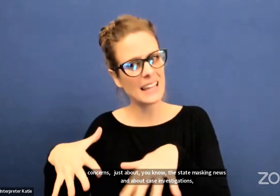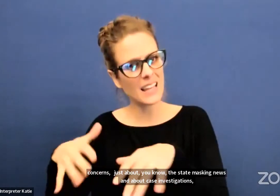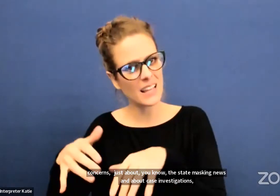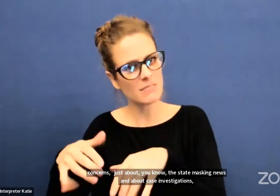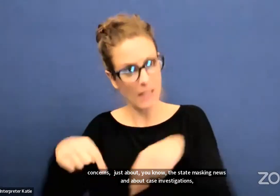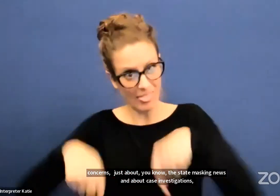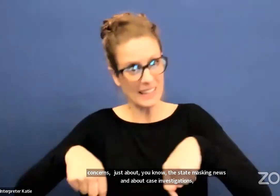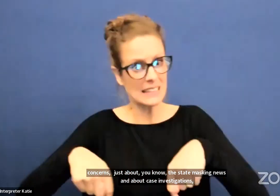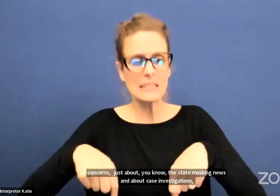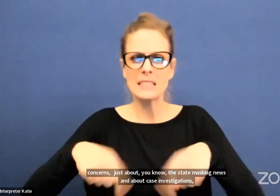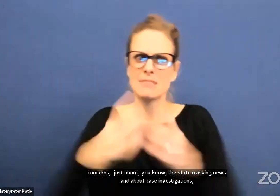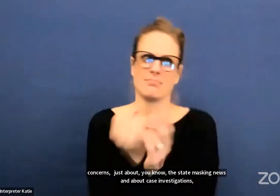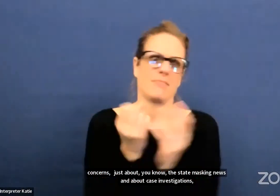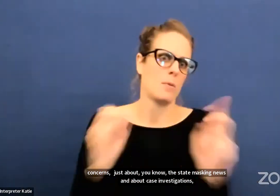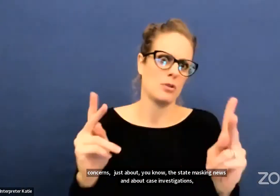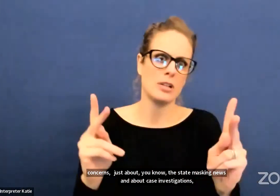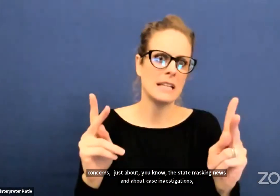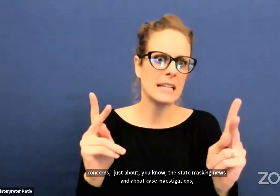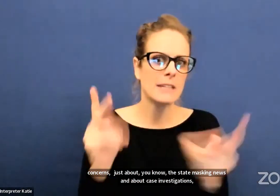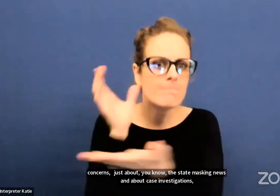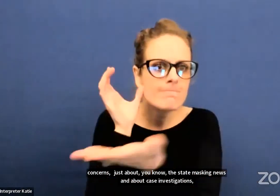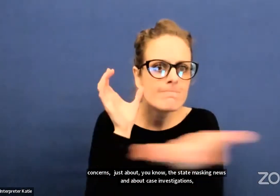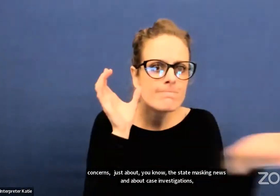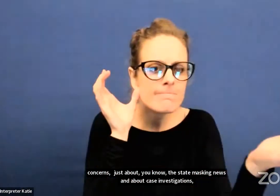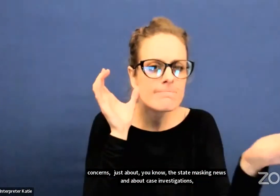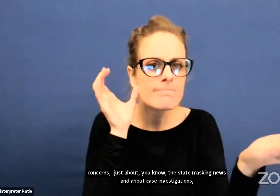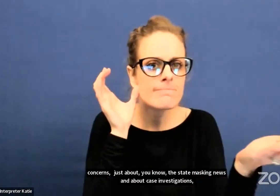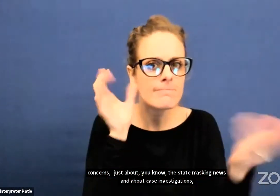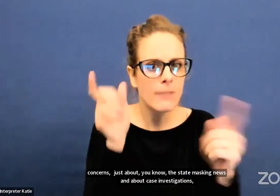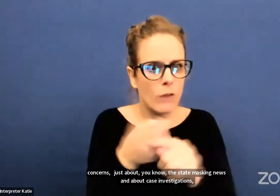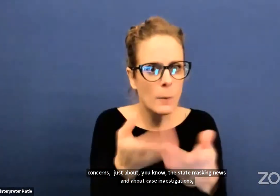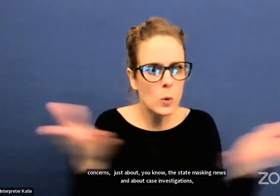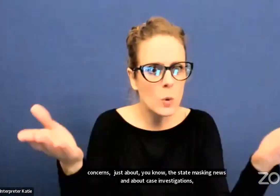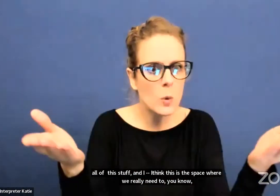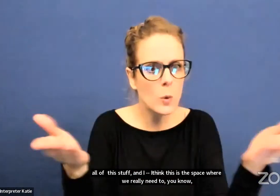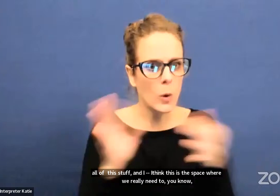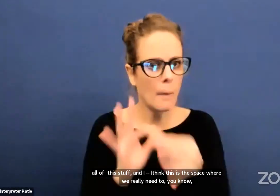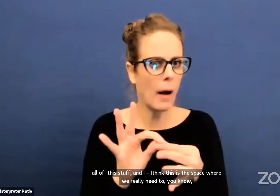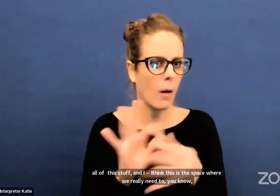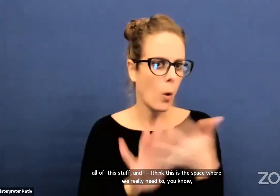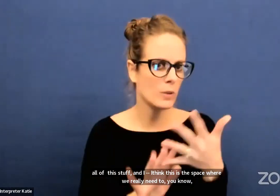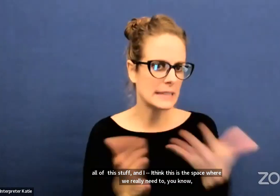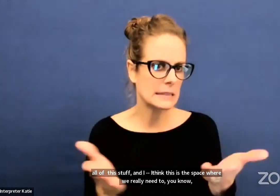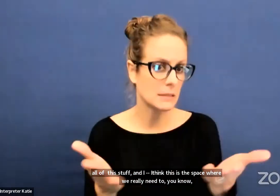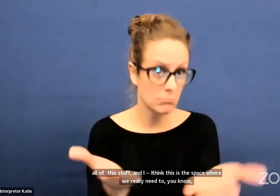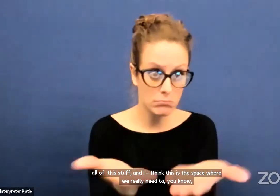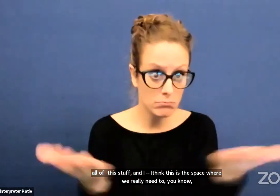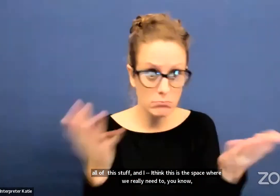where we really need to, hear from you all about those things. Yeah.